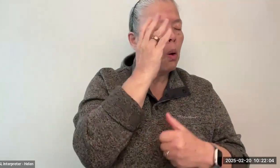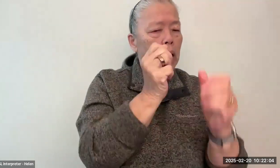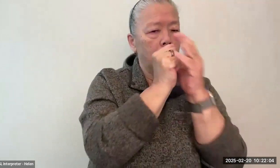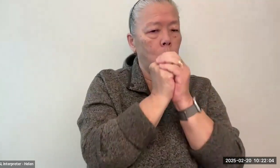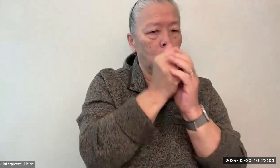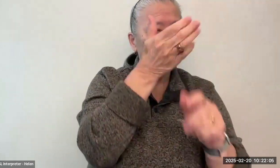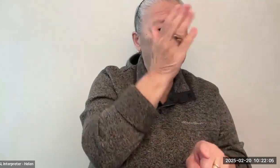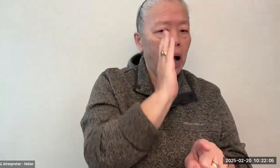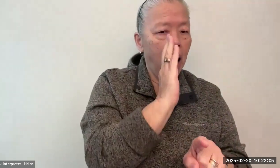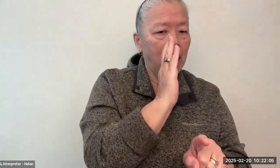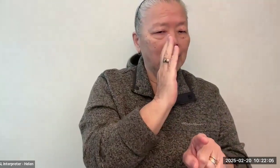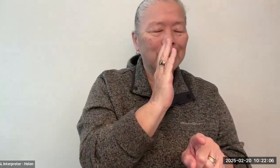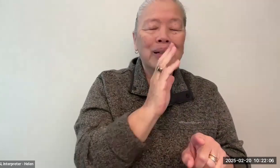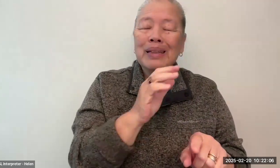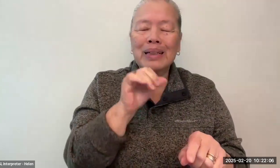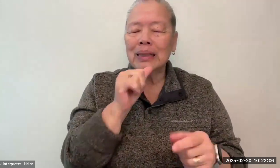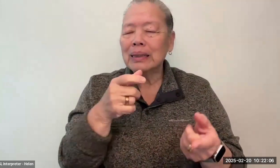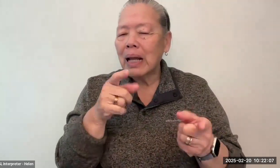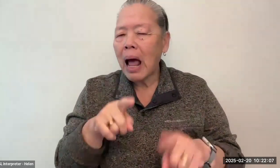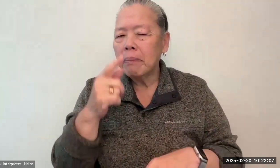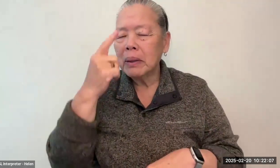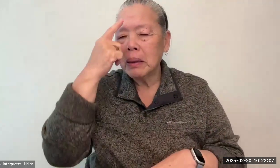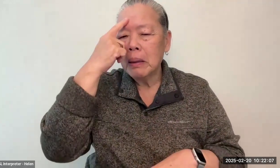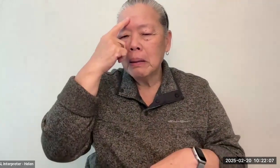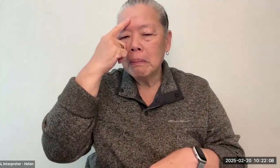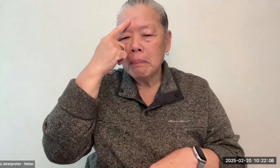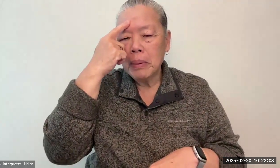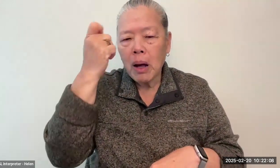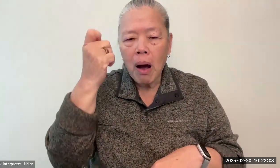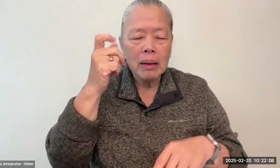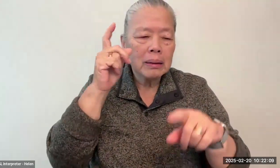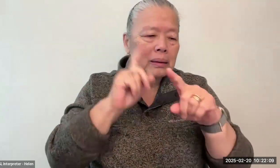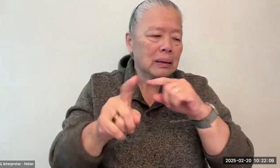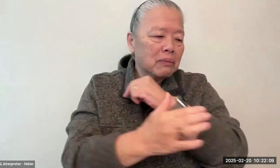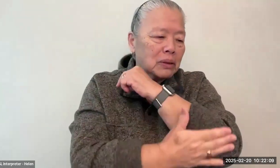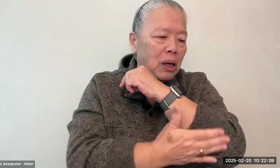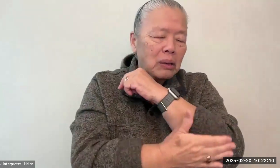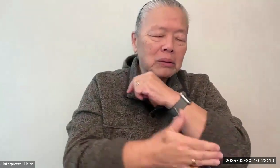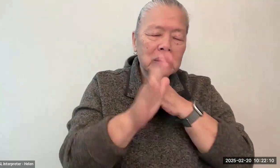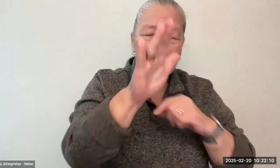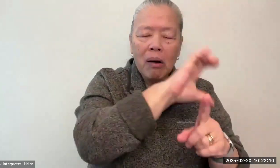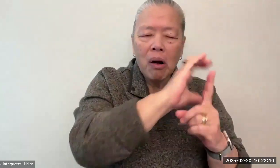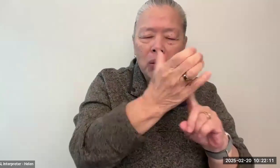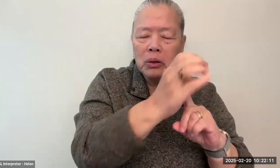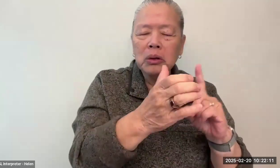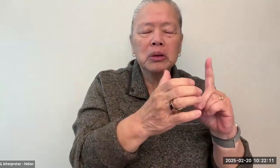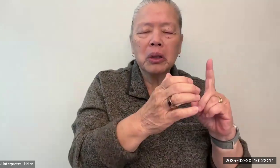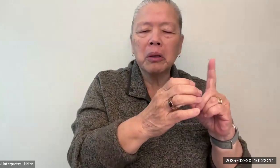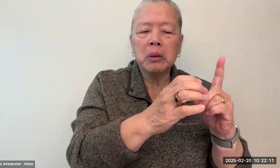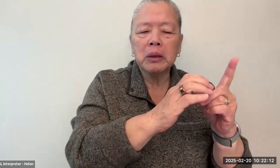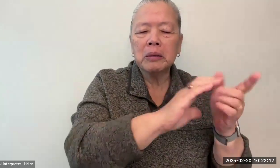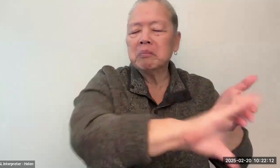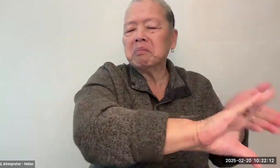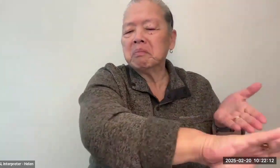not happen, though, because cultural and political differences among nations are erased. Rather, each nation, with